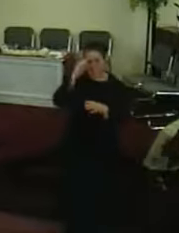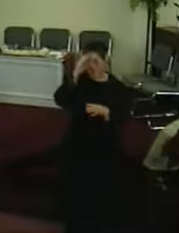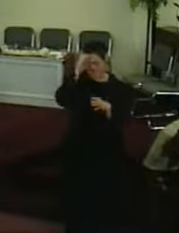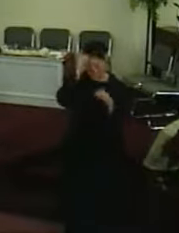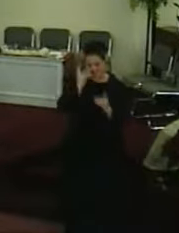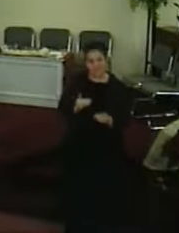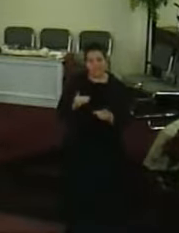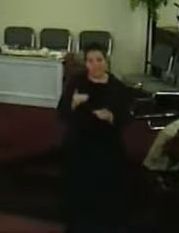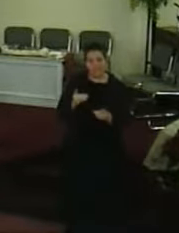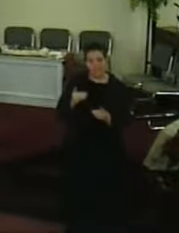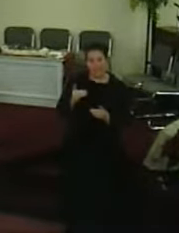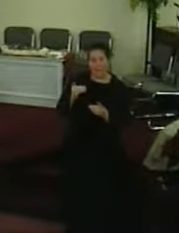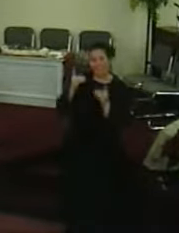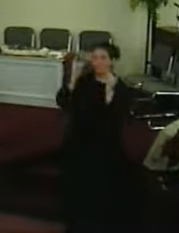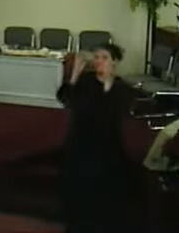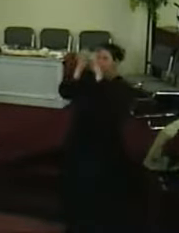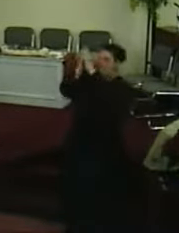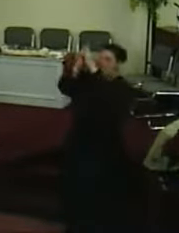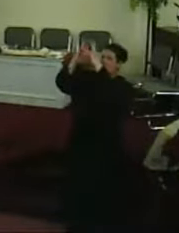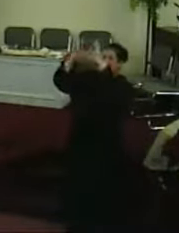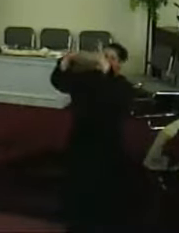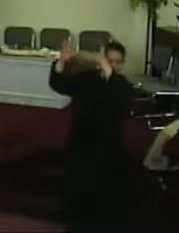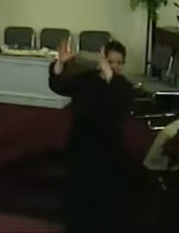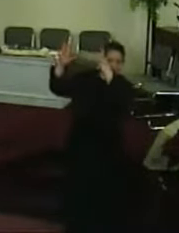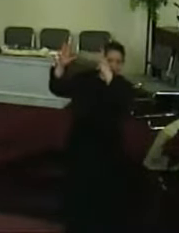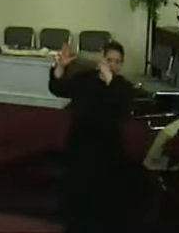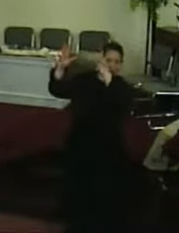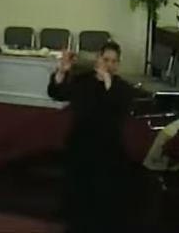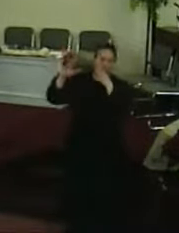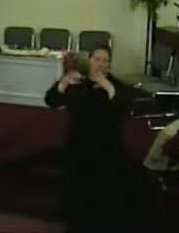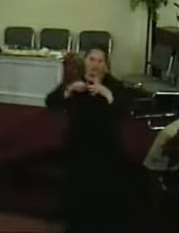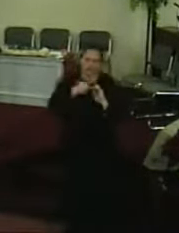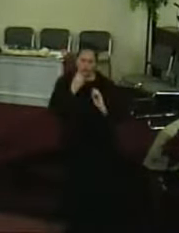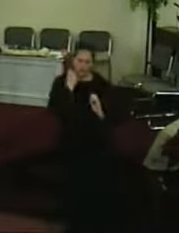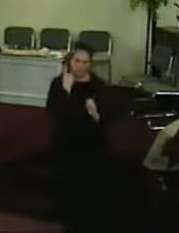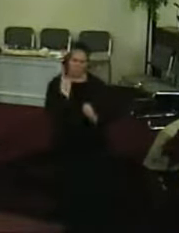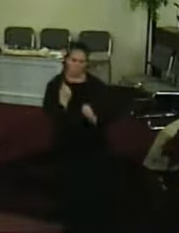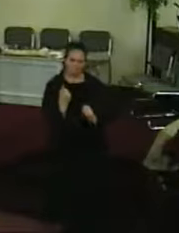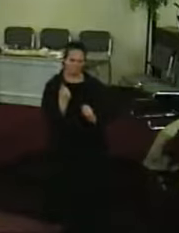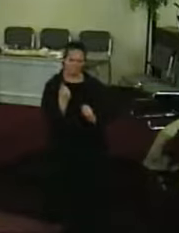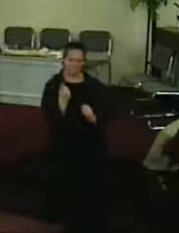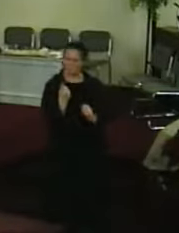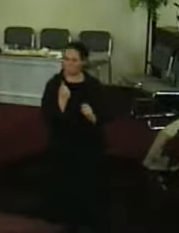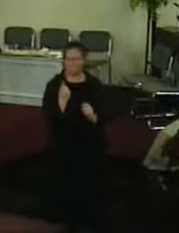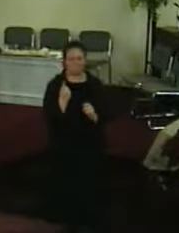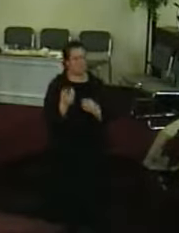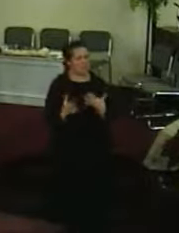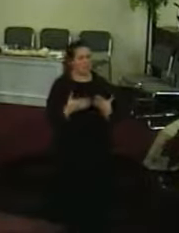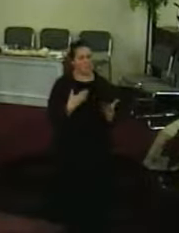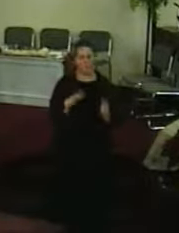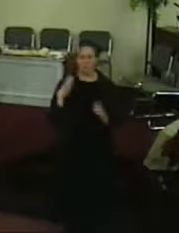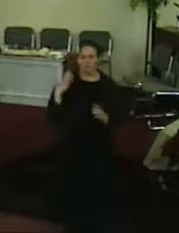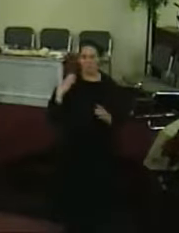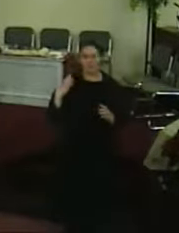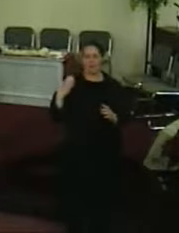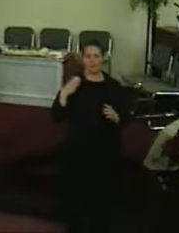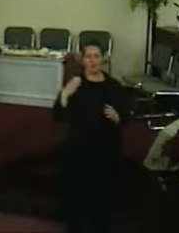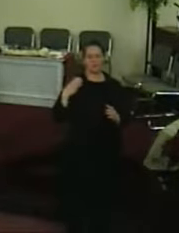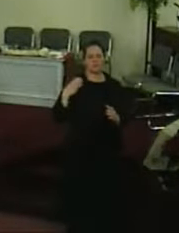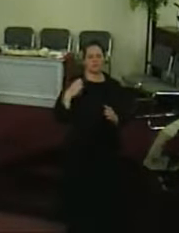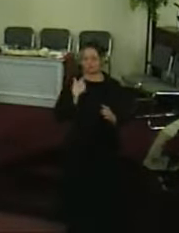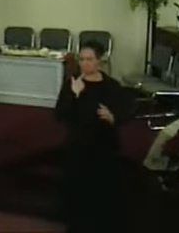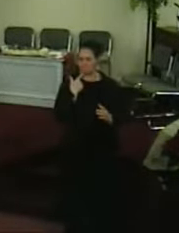that cannot be seen, you start to realize, hey, pink slip, can see it, temporal.